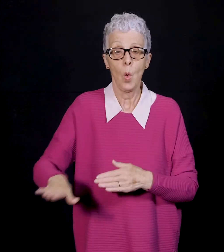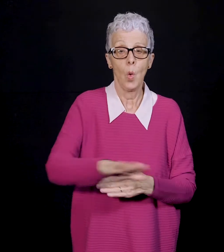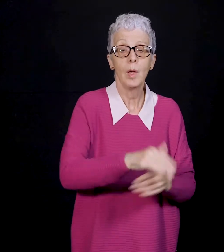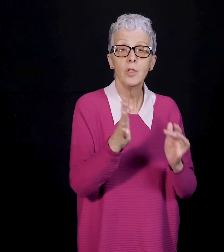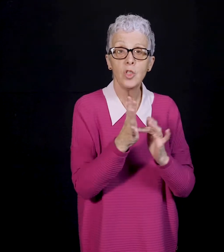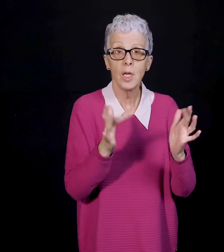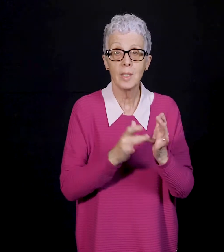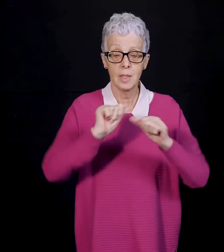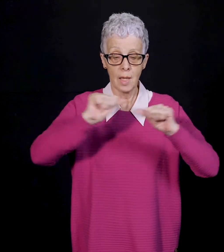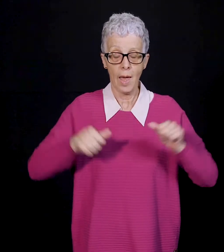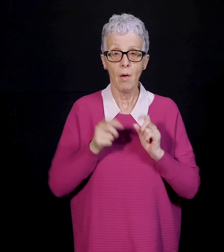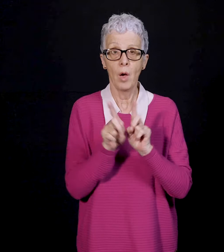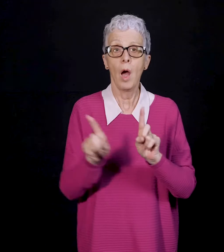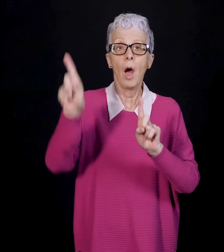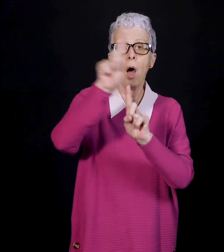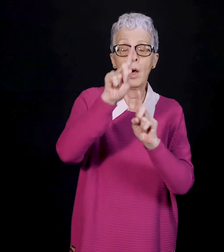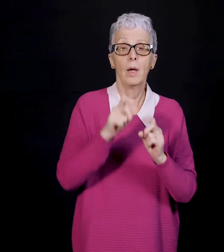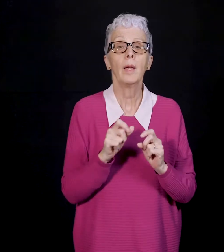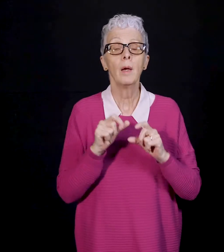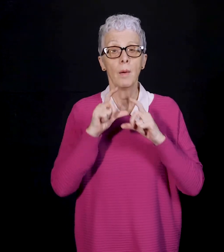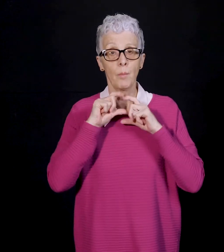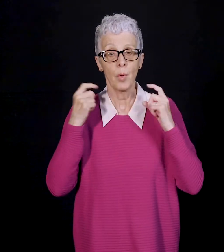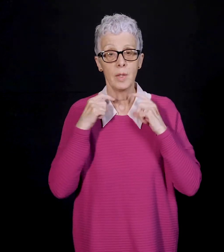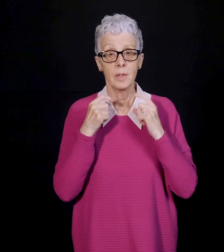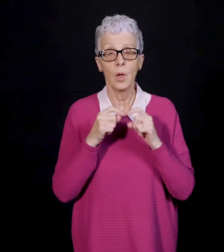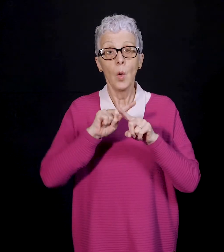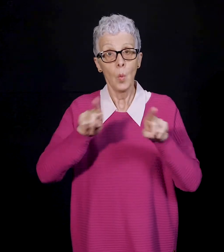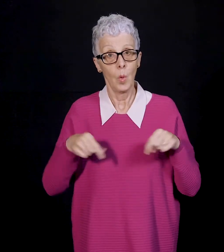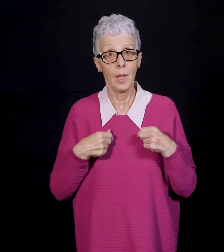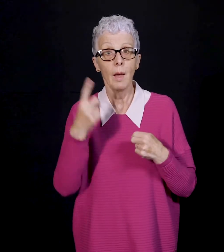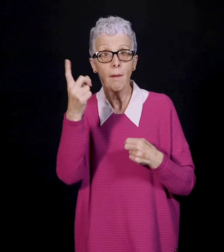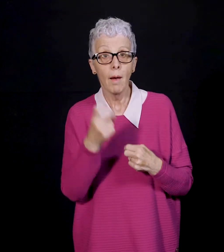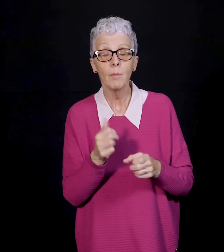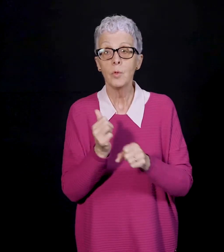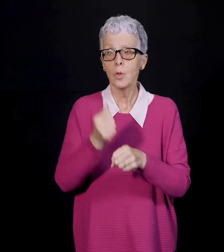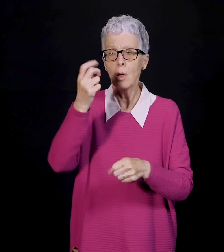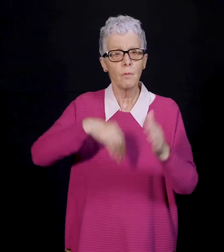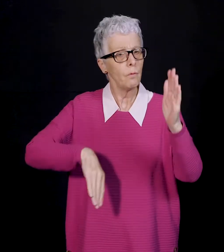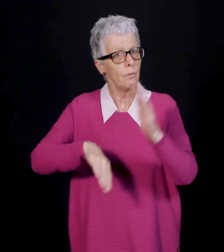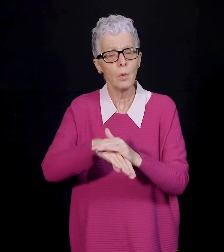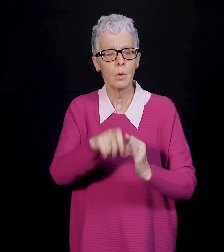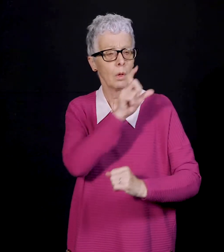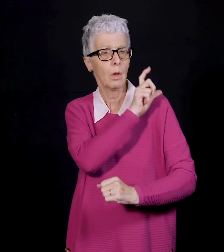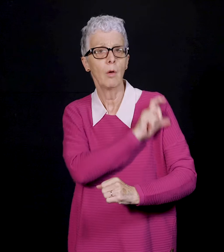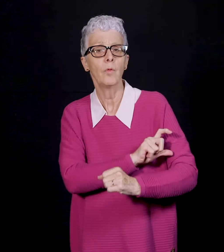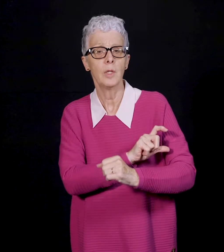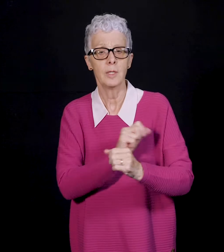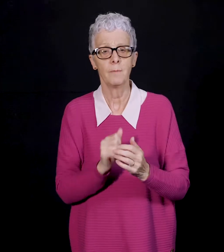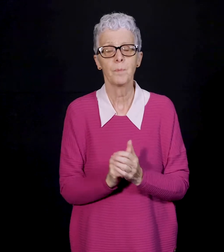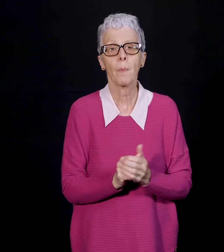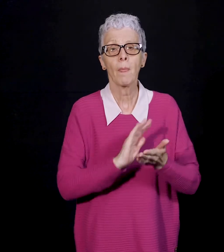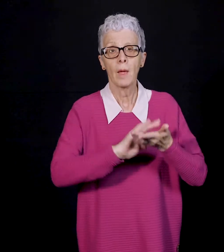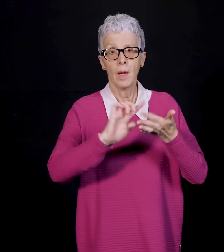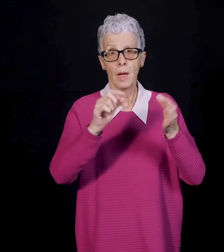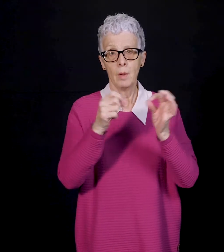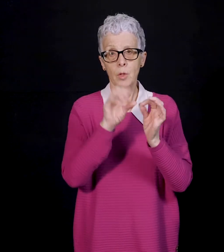priest. He is the one who mediates on our behalf. So we can come to God with full assurance, with confidence. As it says in Hebrews